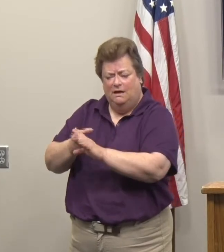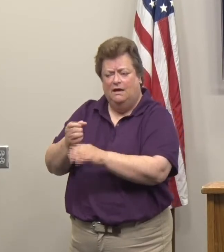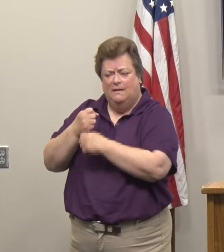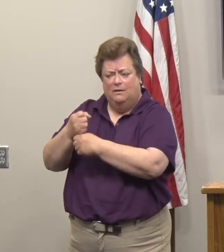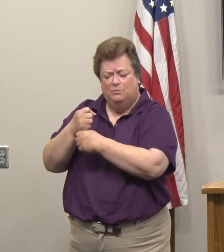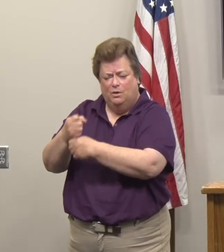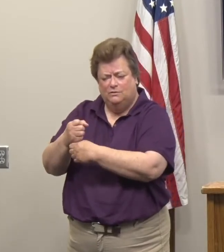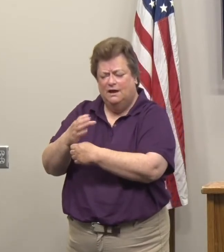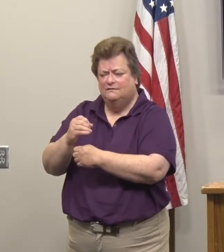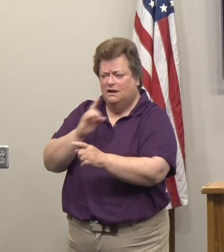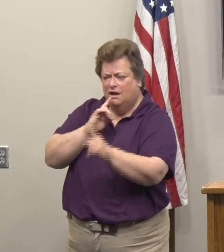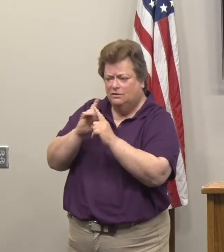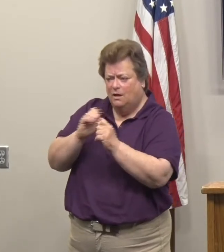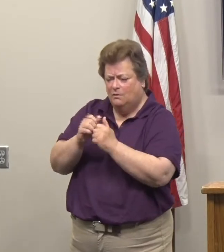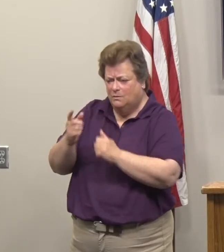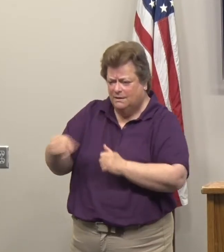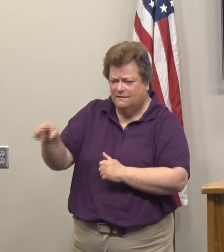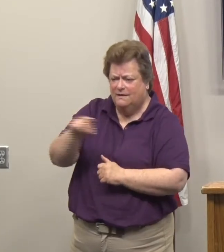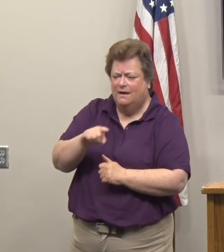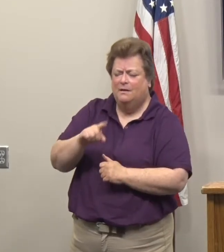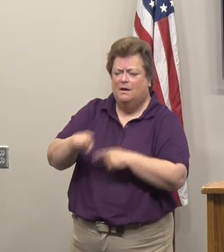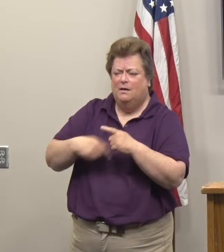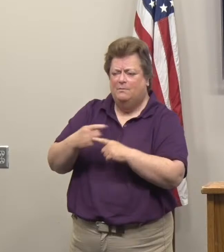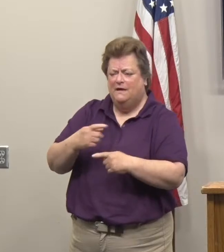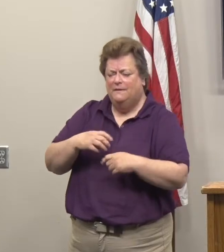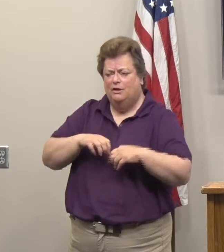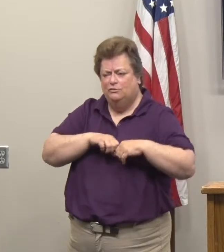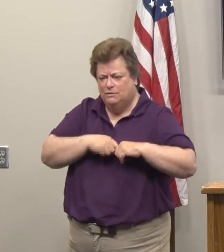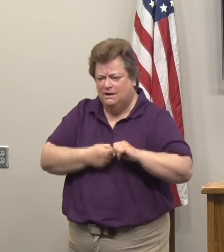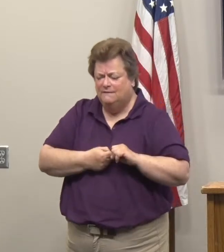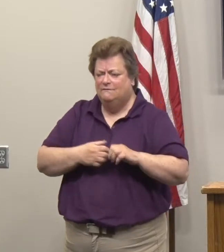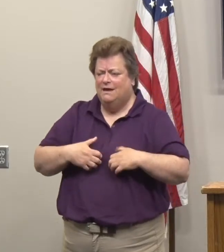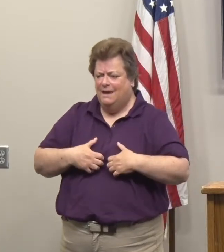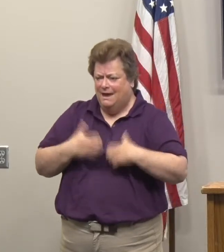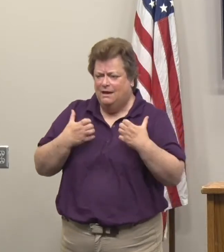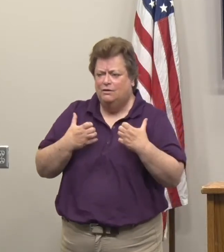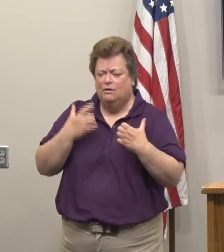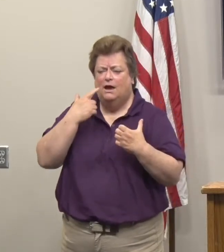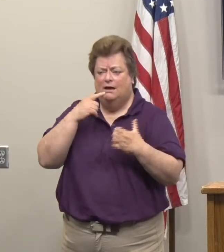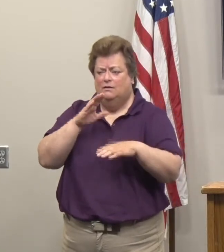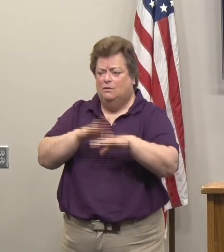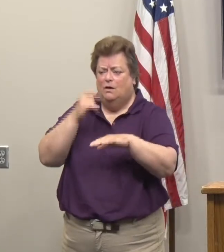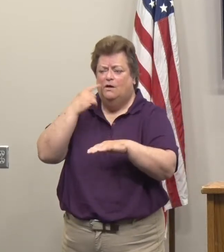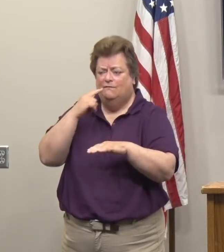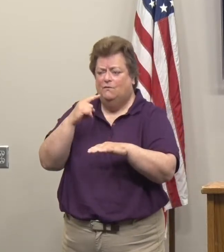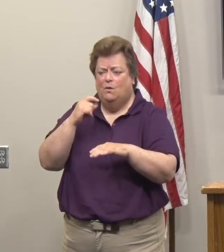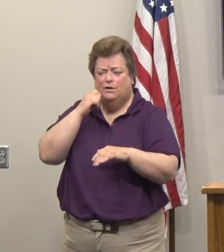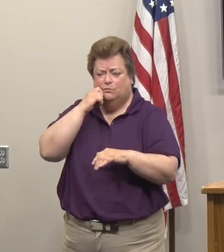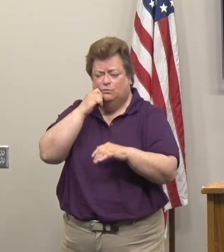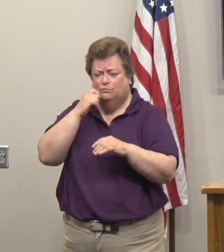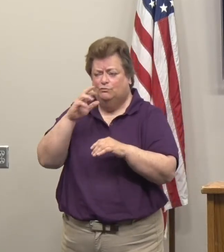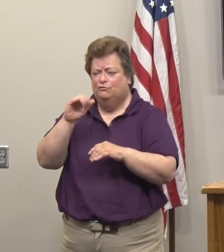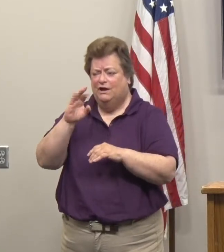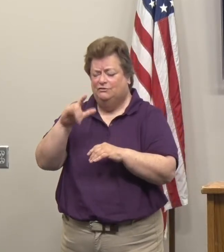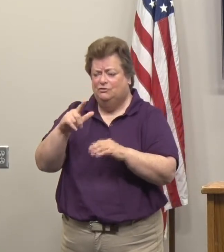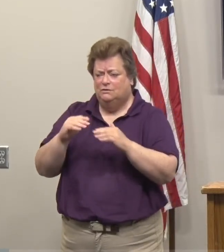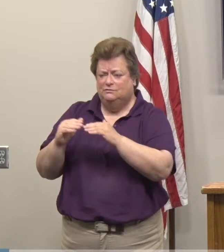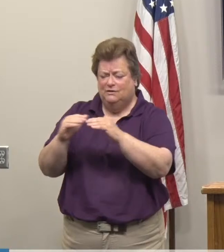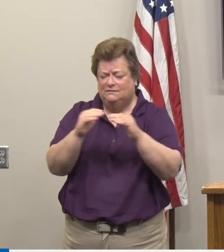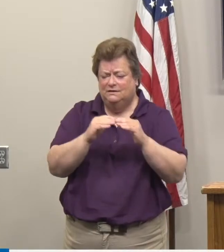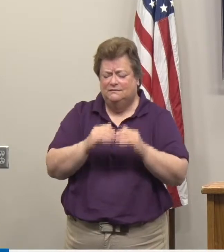community members about their grief and their anger and their calls for racial justice. Last night, I listened to hundreds of